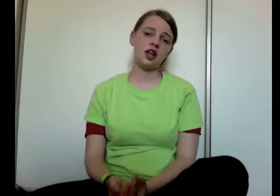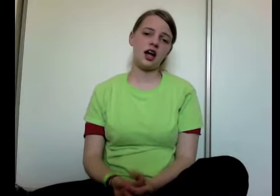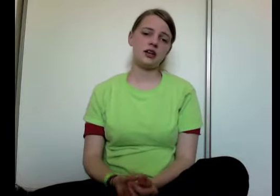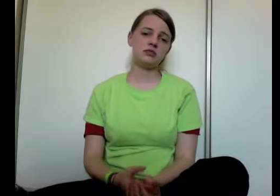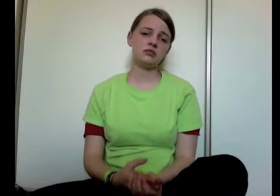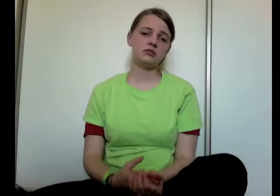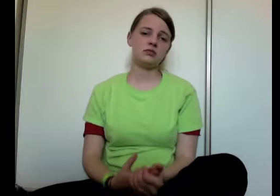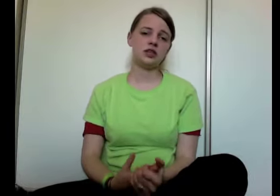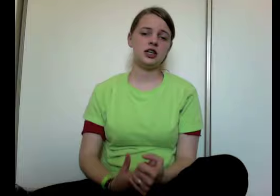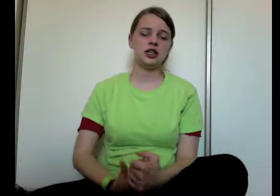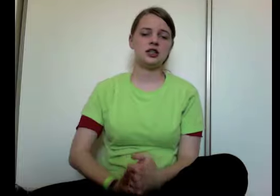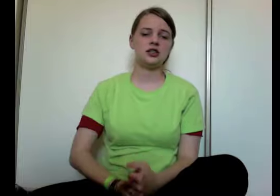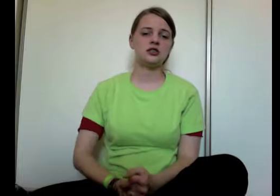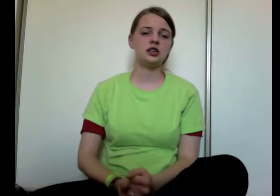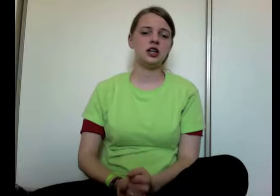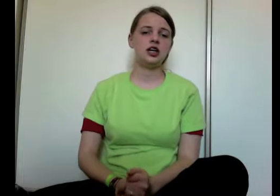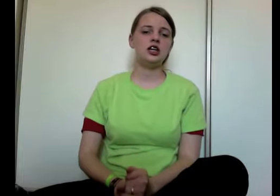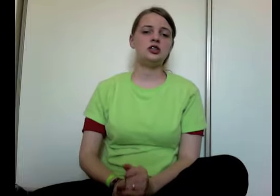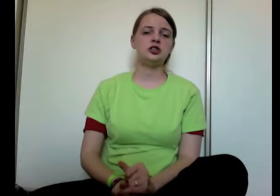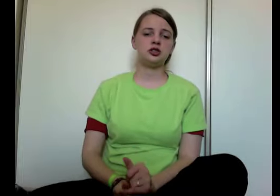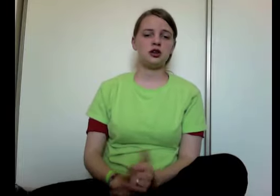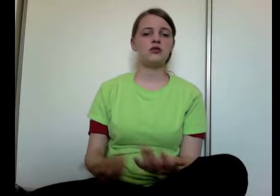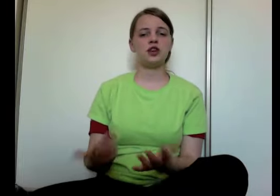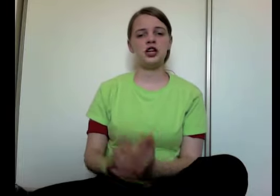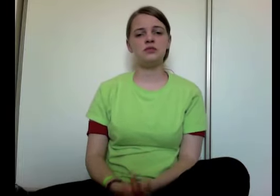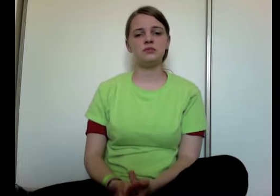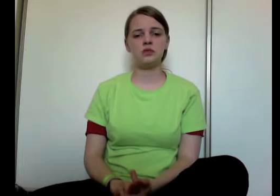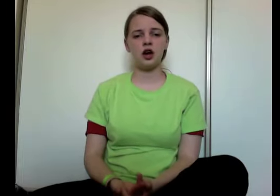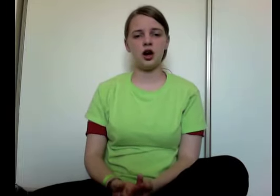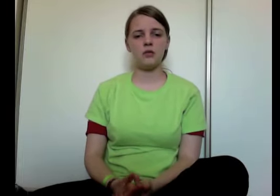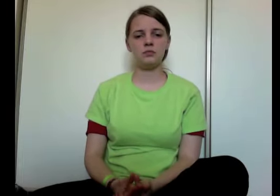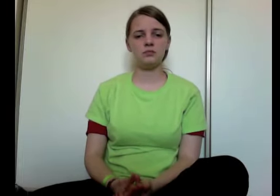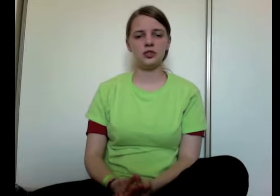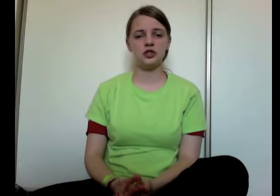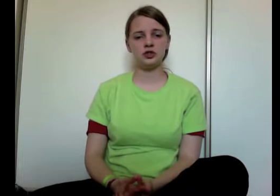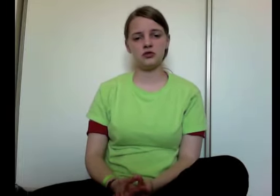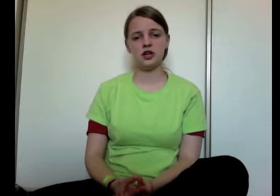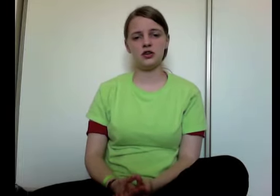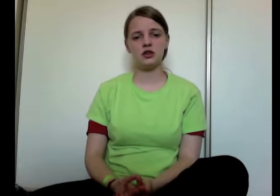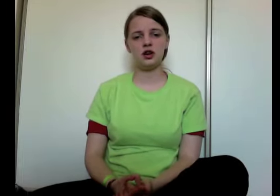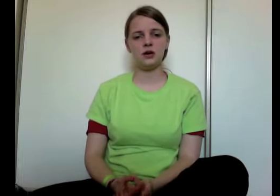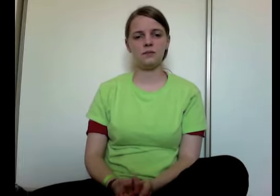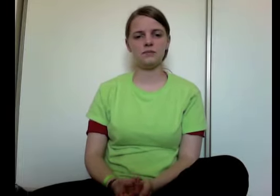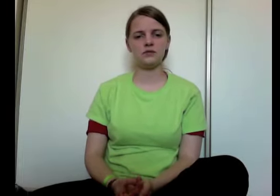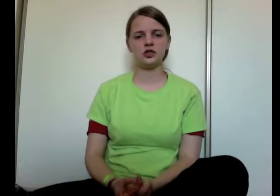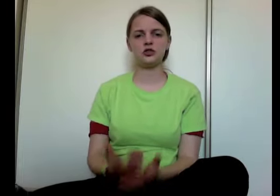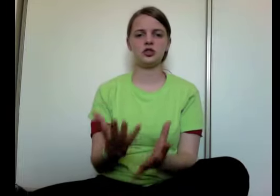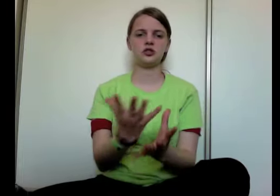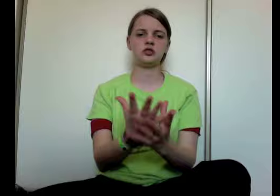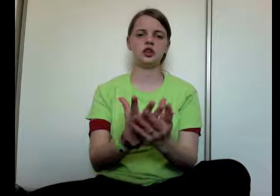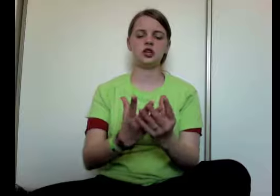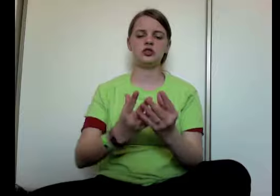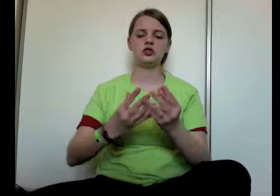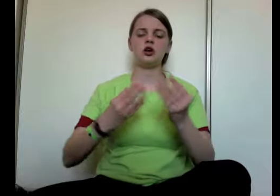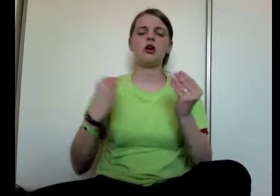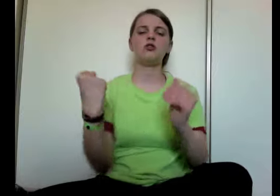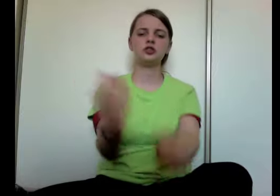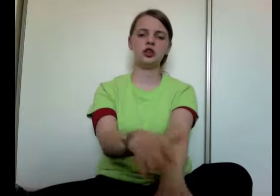line is it's a slow fade. It's a slow fade. So just dissolve